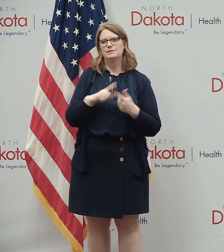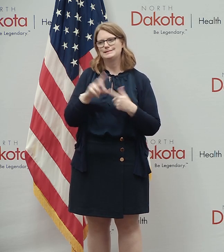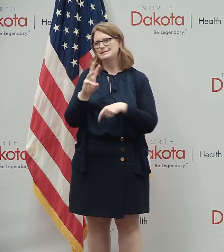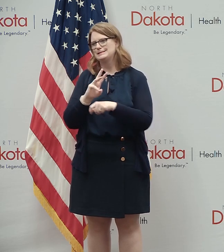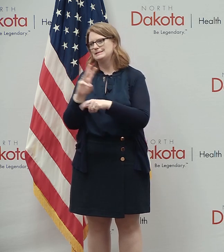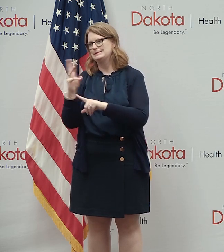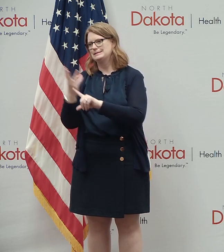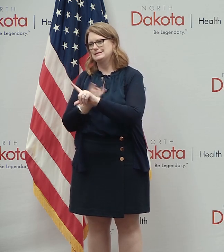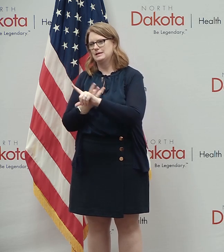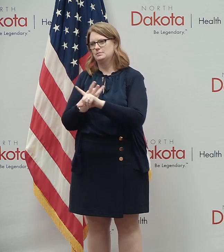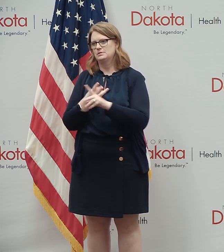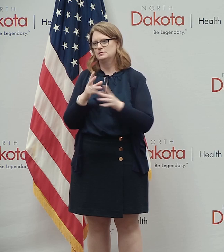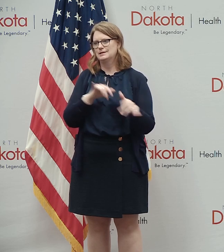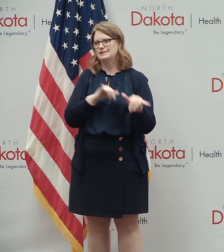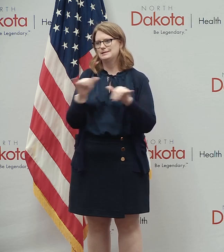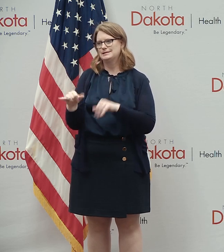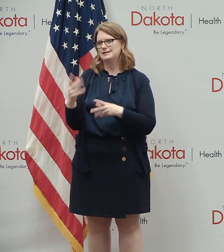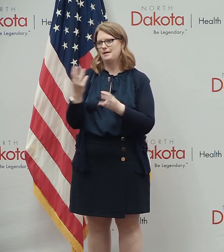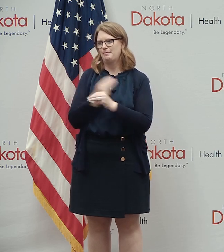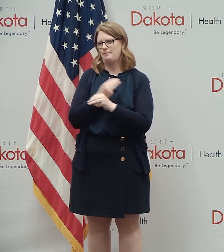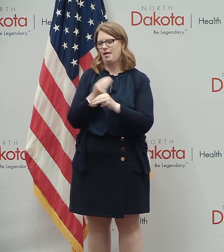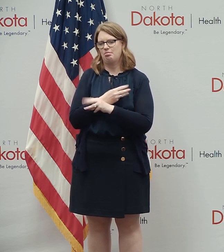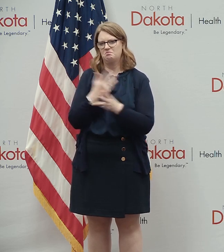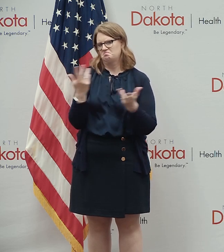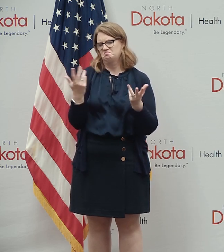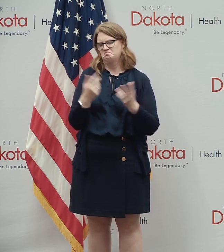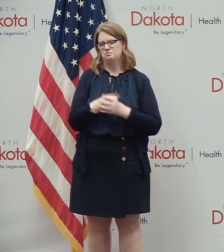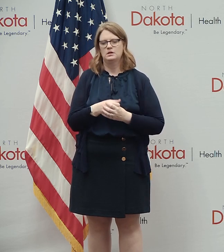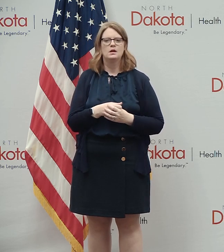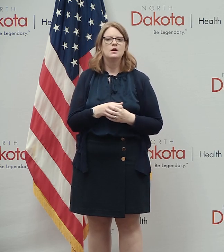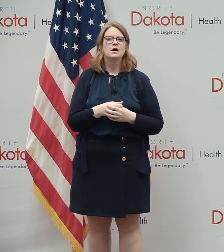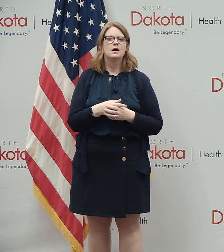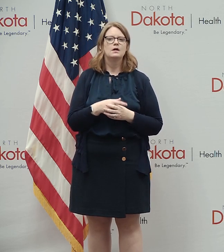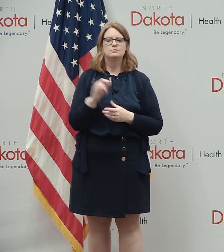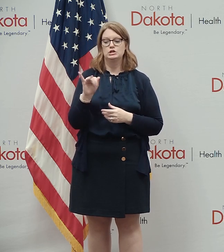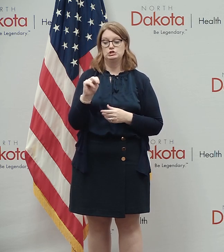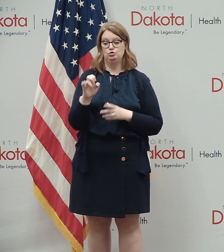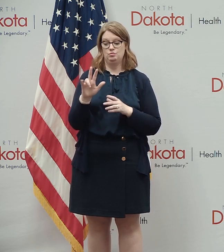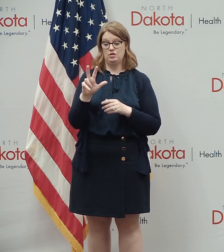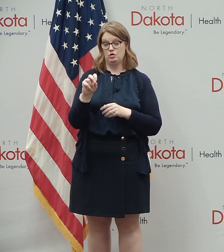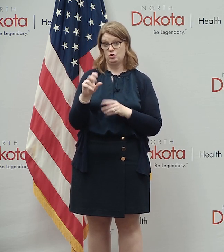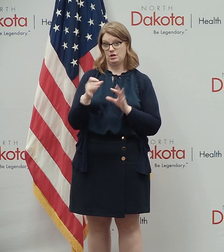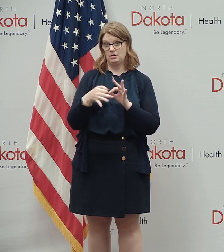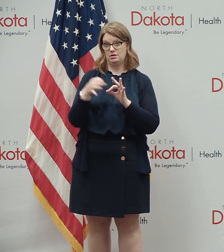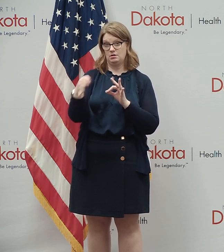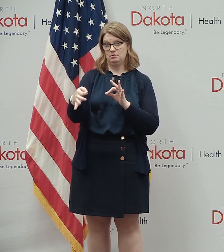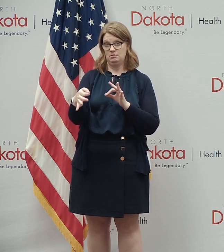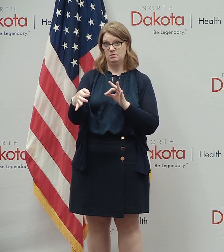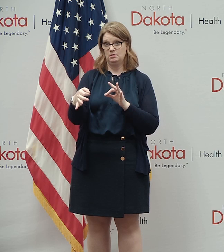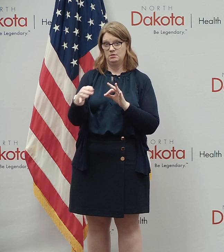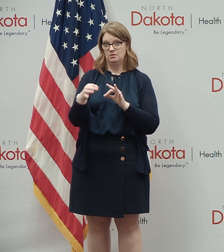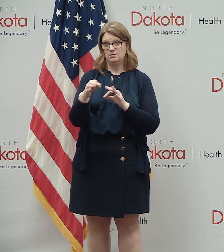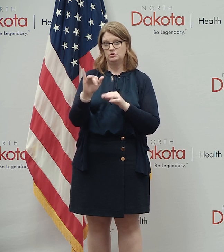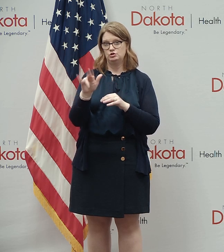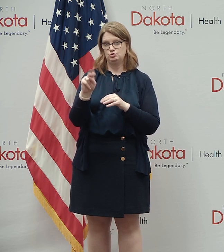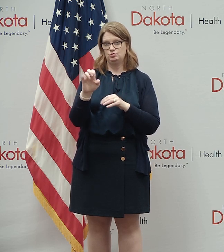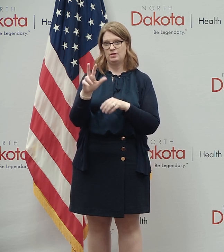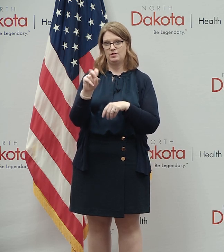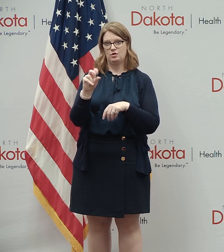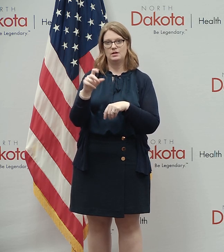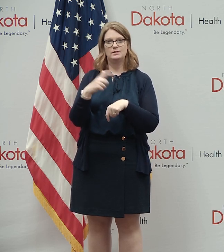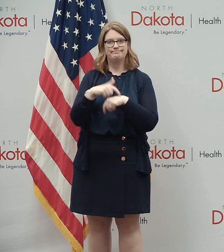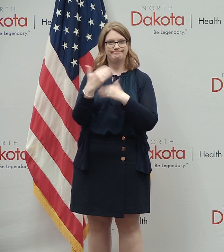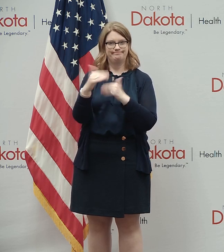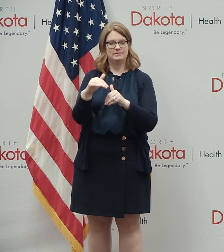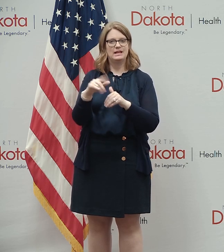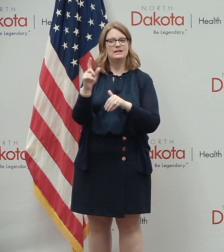months is a similar math. This will extend a June 30th deadline for companies that had to rehire